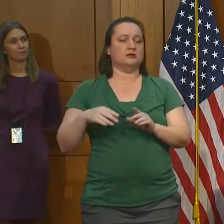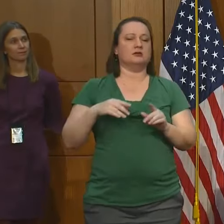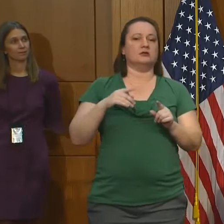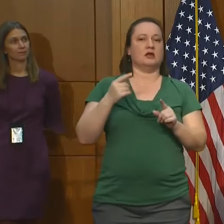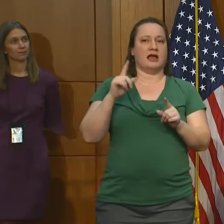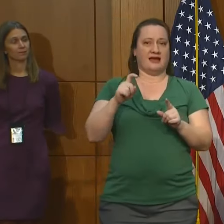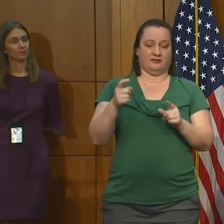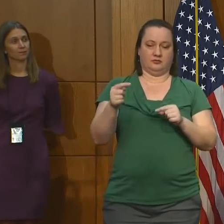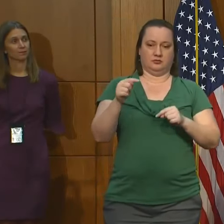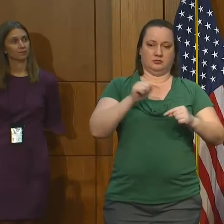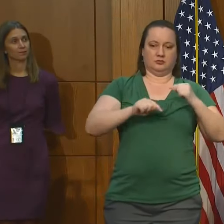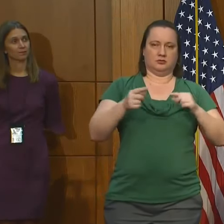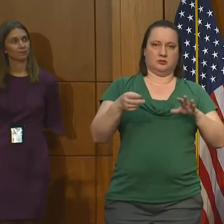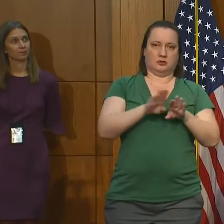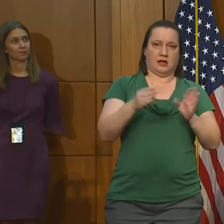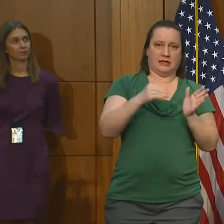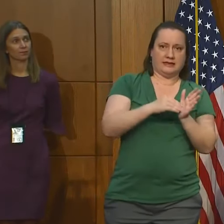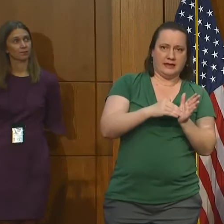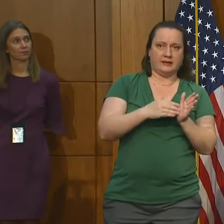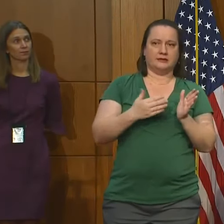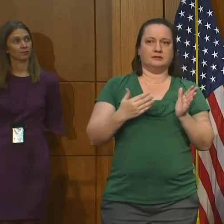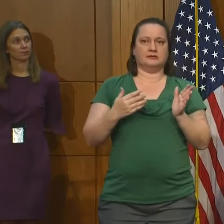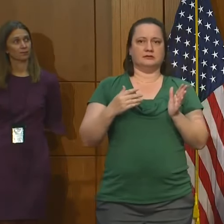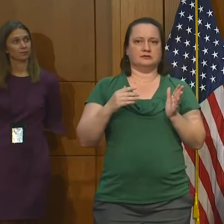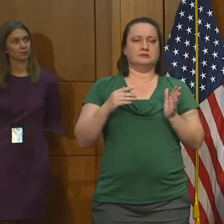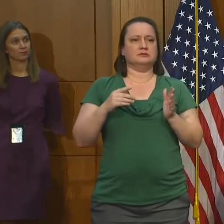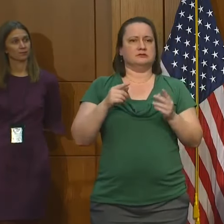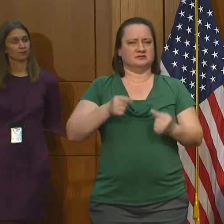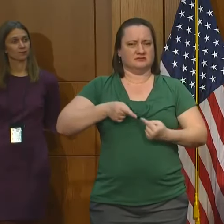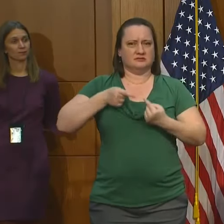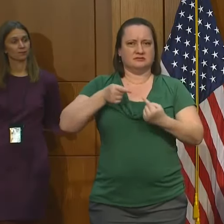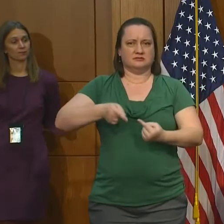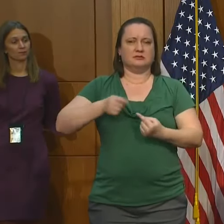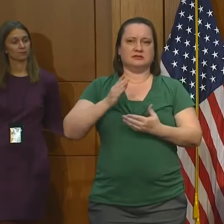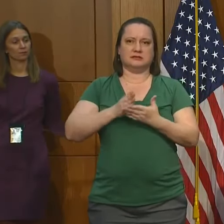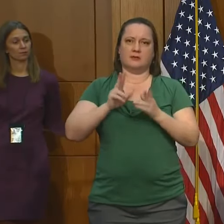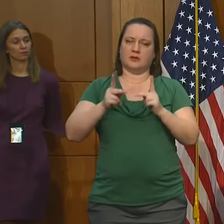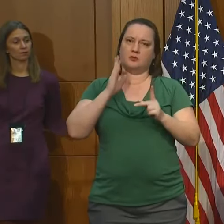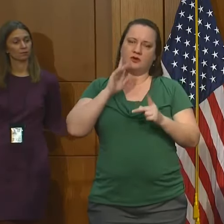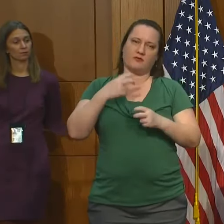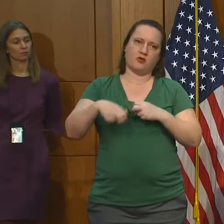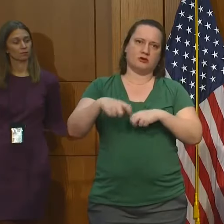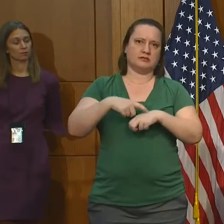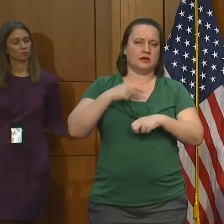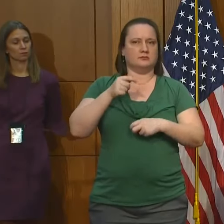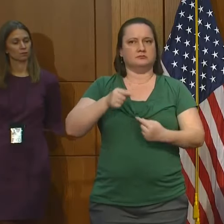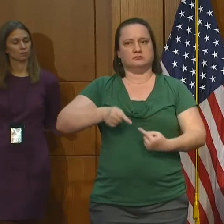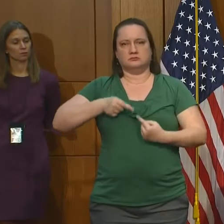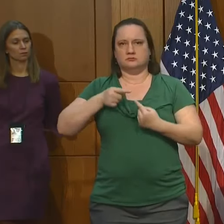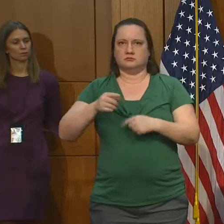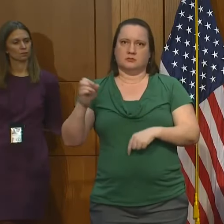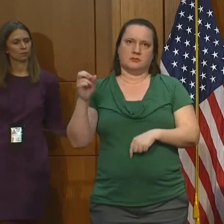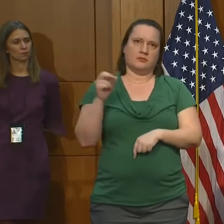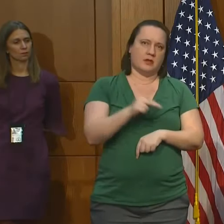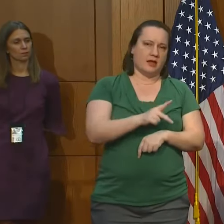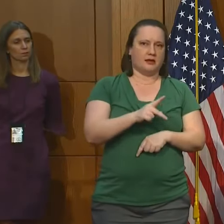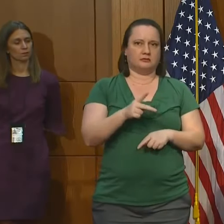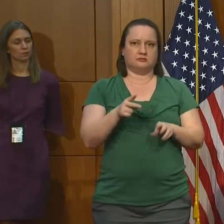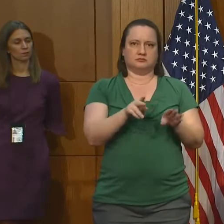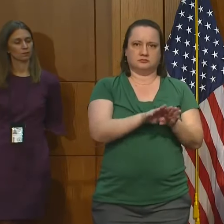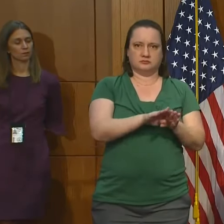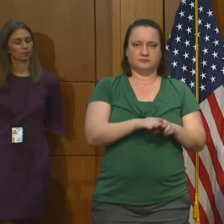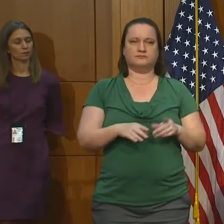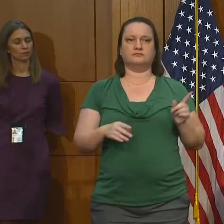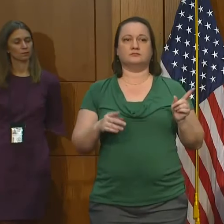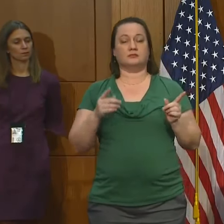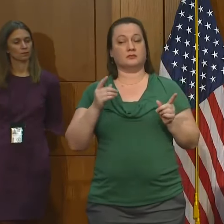you. But what's important to know is that we are following trends, and our trends are headed